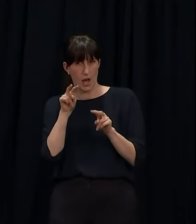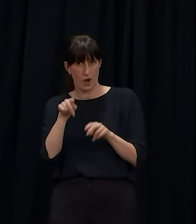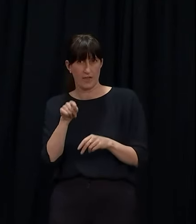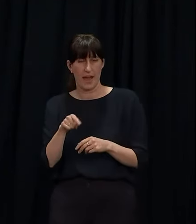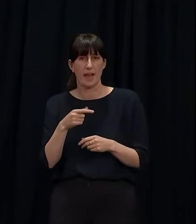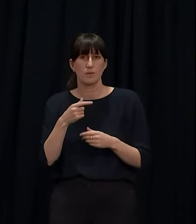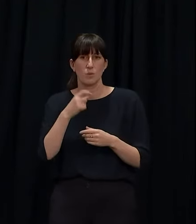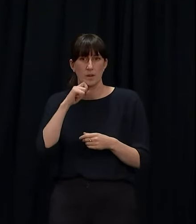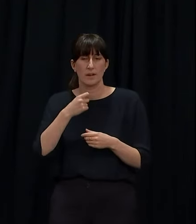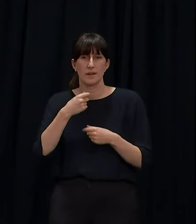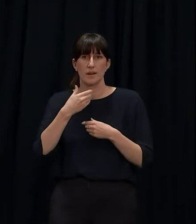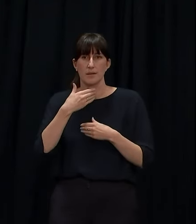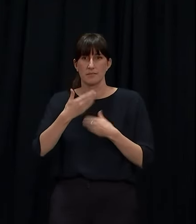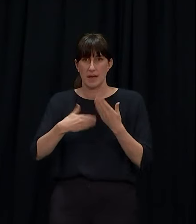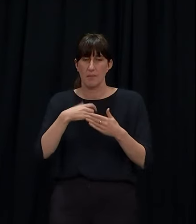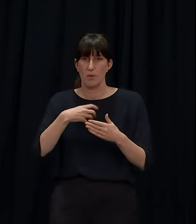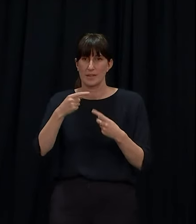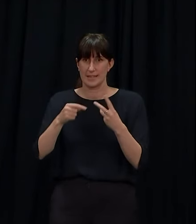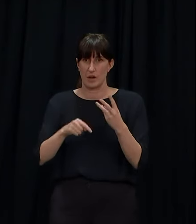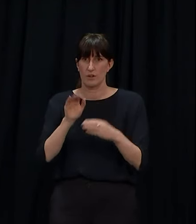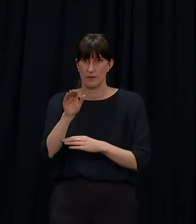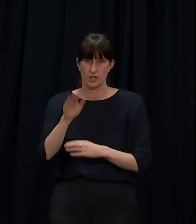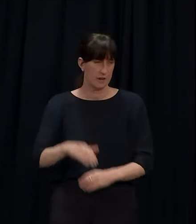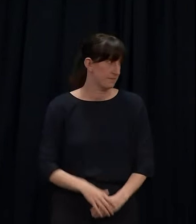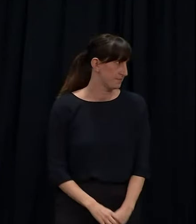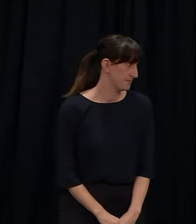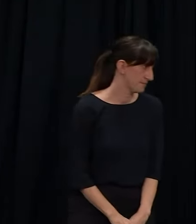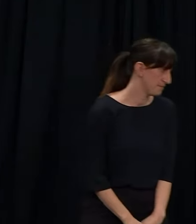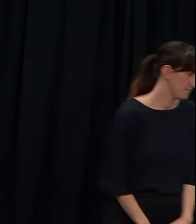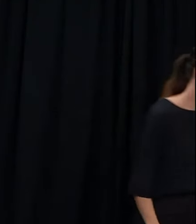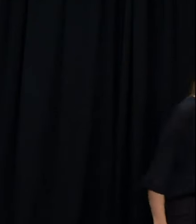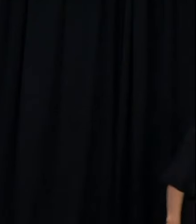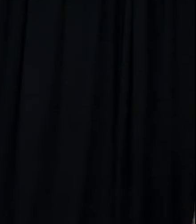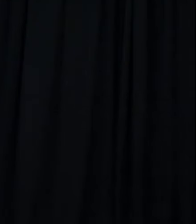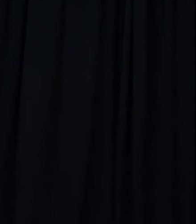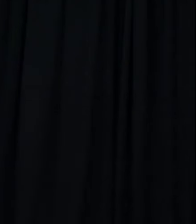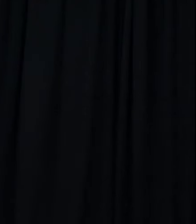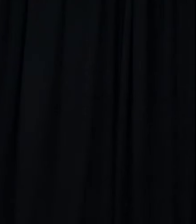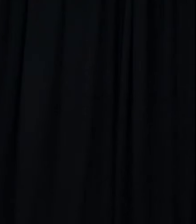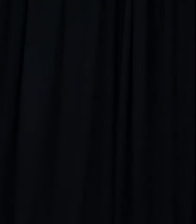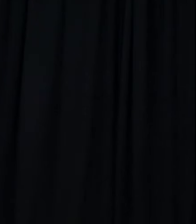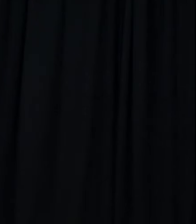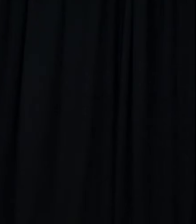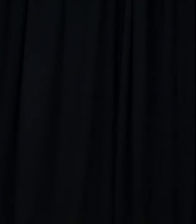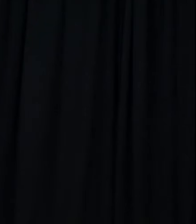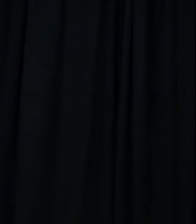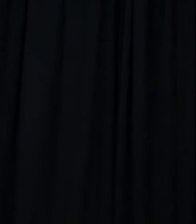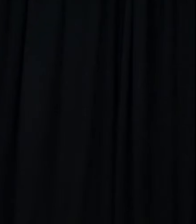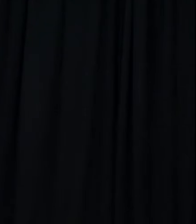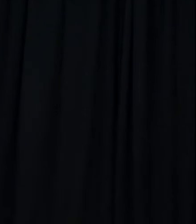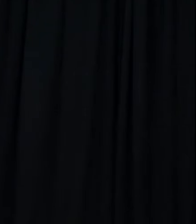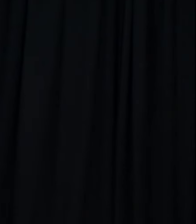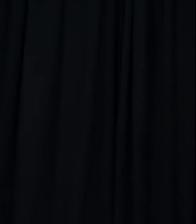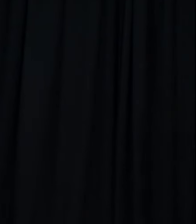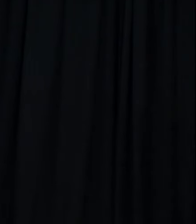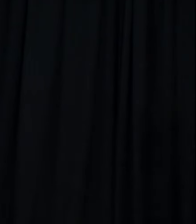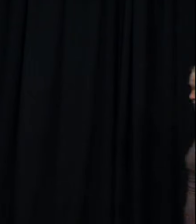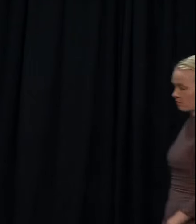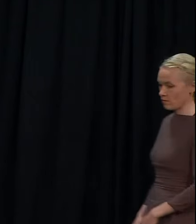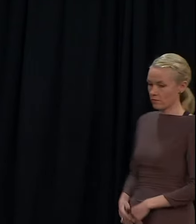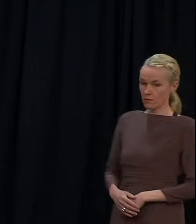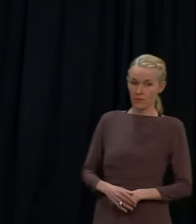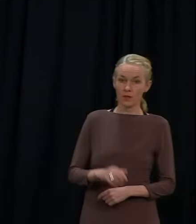bit more detail on that in the future as well. So while we've had a number of new cases today, that gives you a bit of a sense